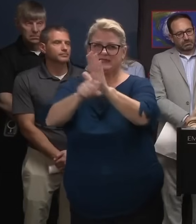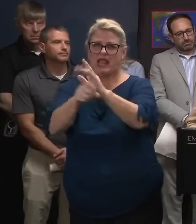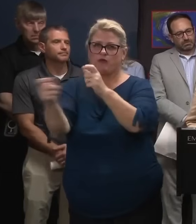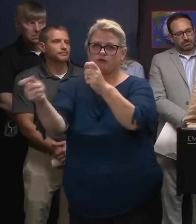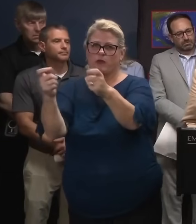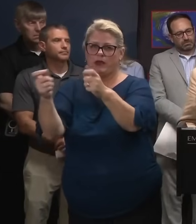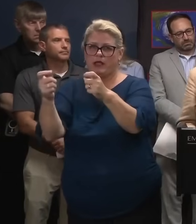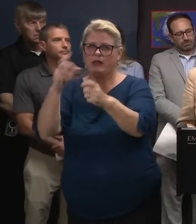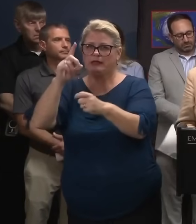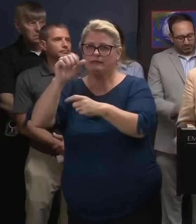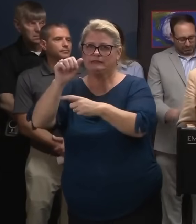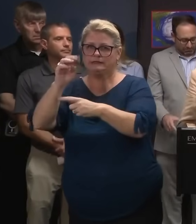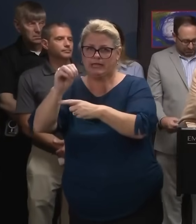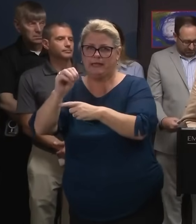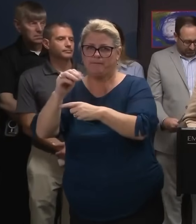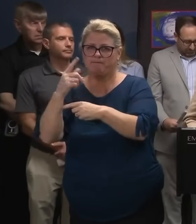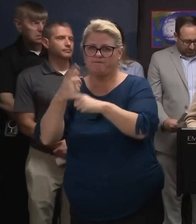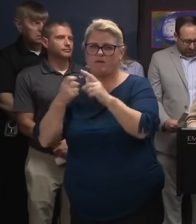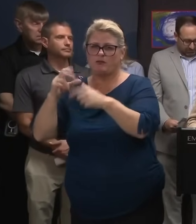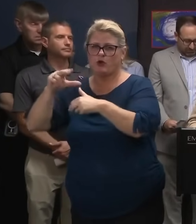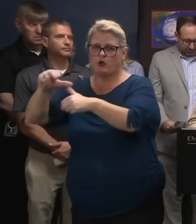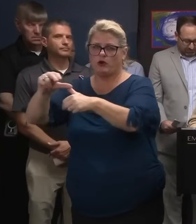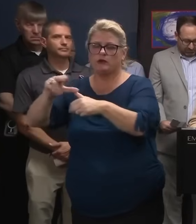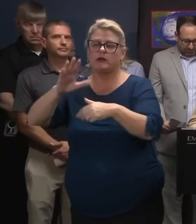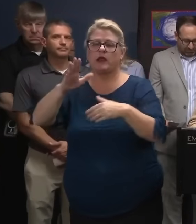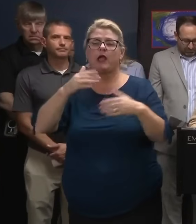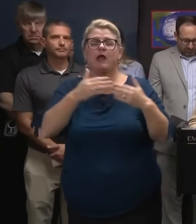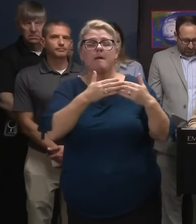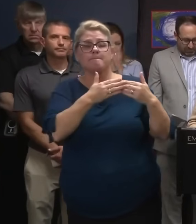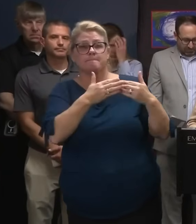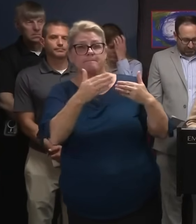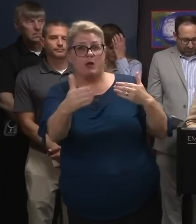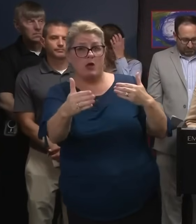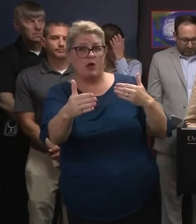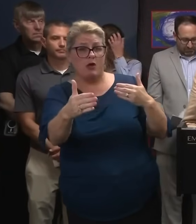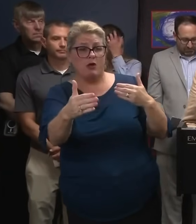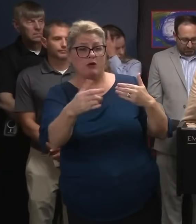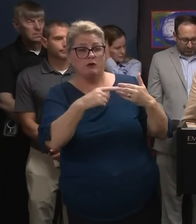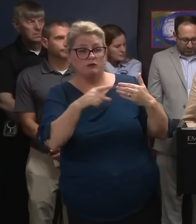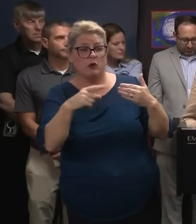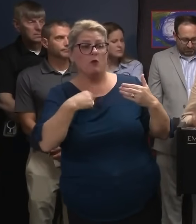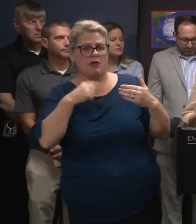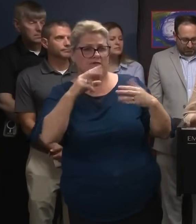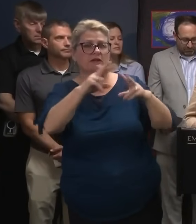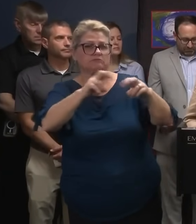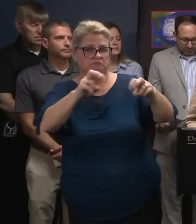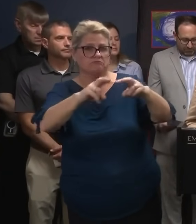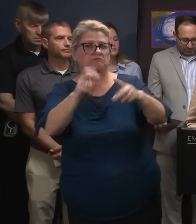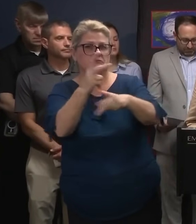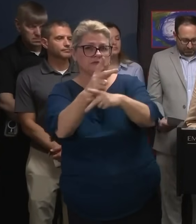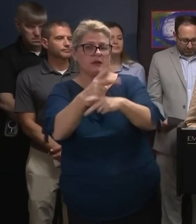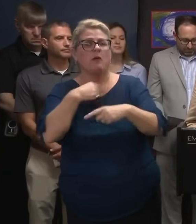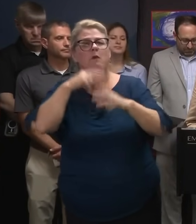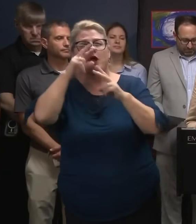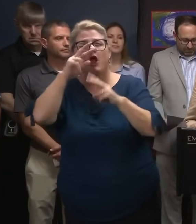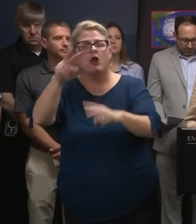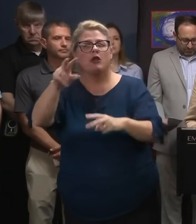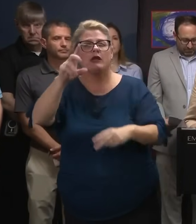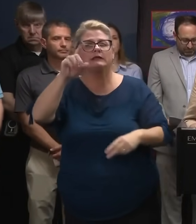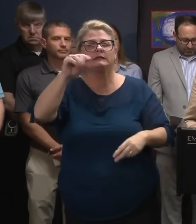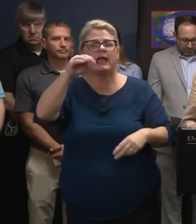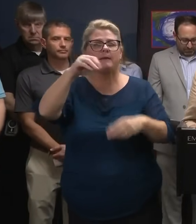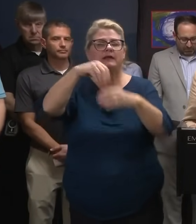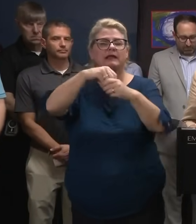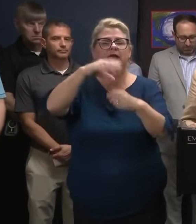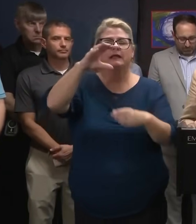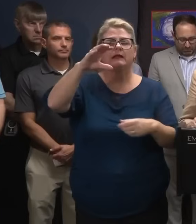Helene. We are continuing our post-storm assessments, and as a reminder, we were looking at the dams that were located